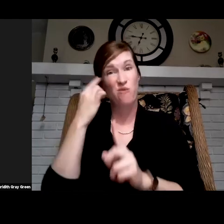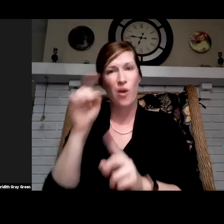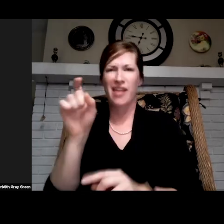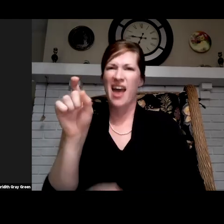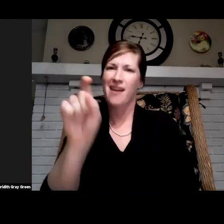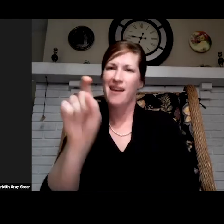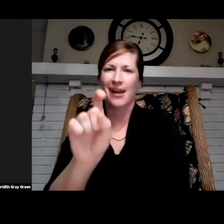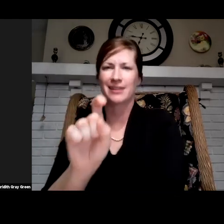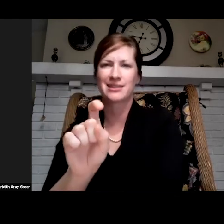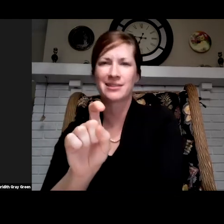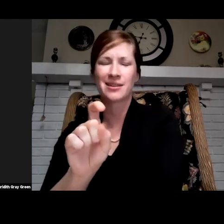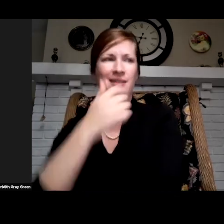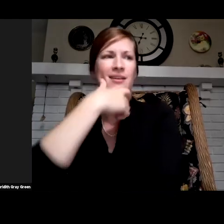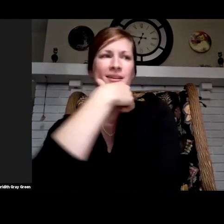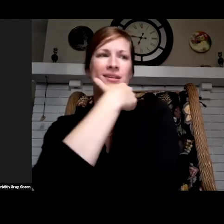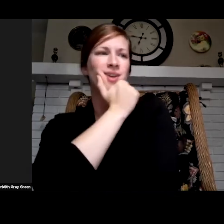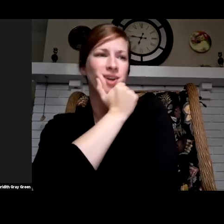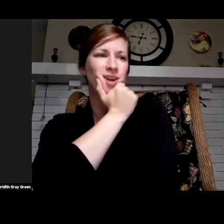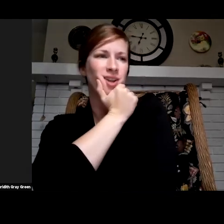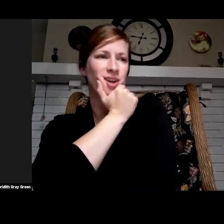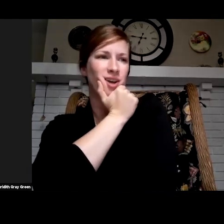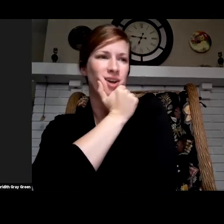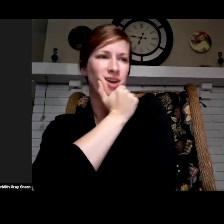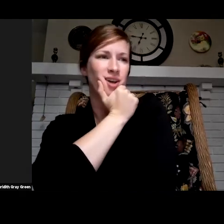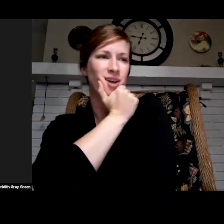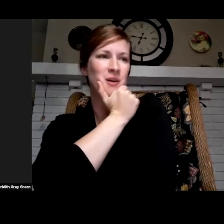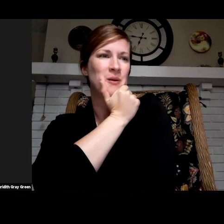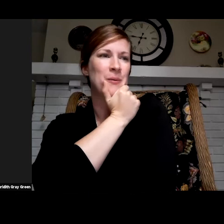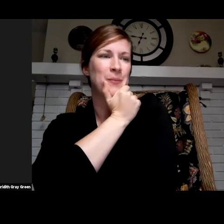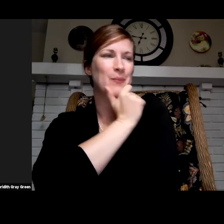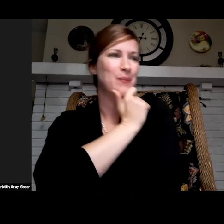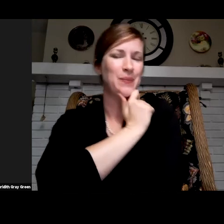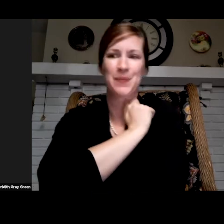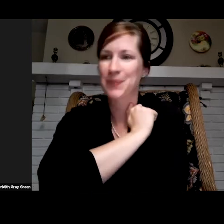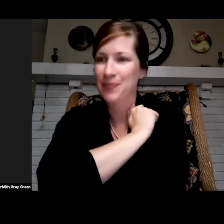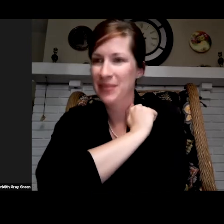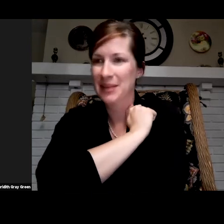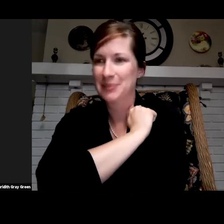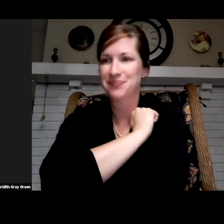Makes her invisible, except for the X.